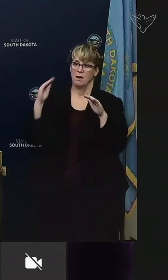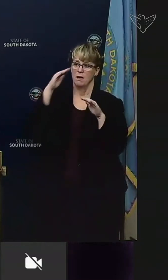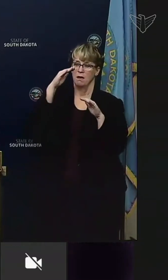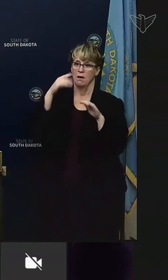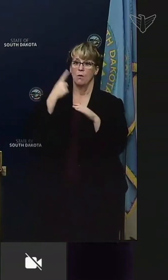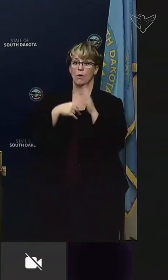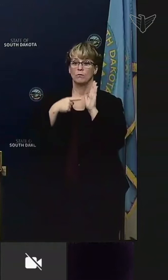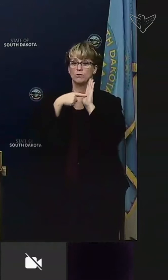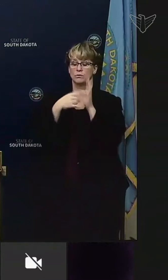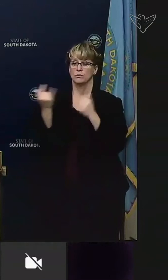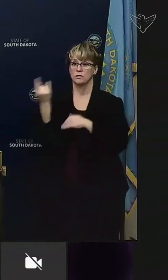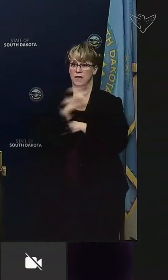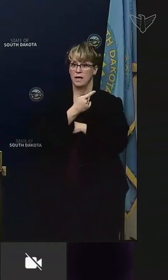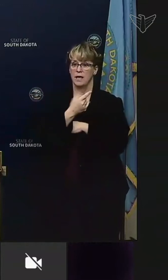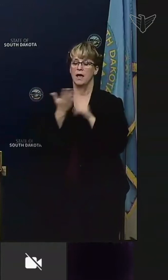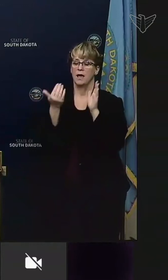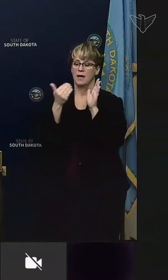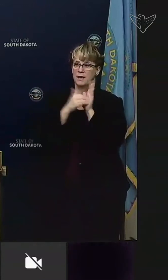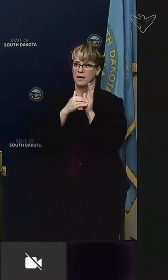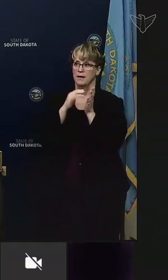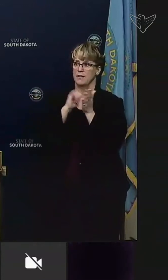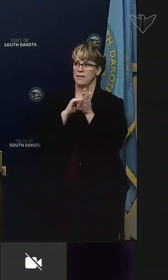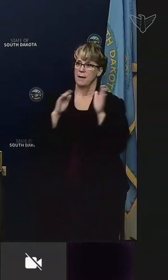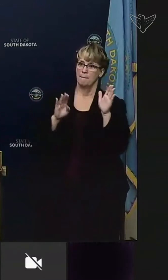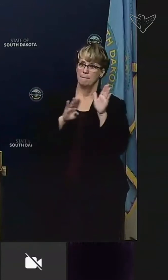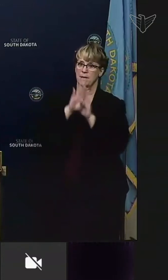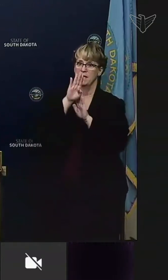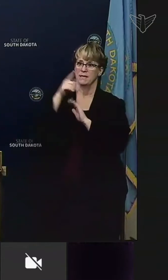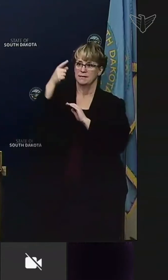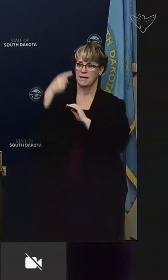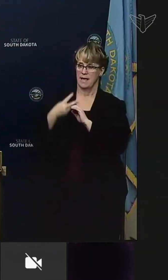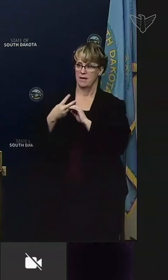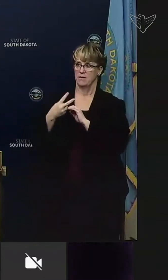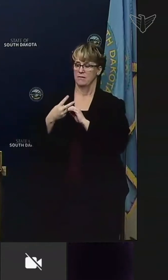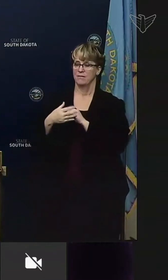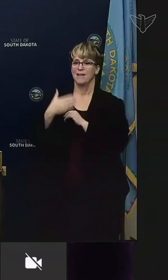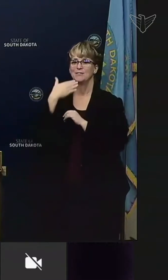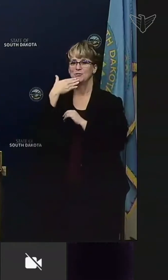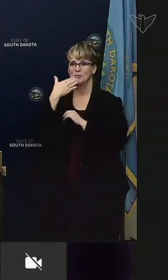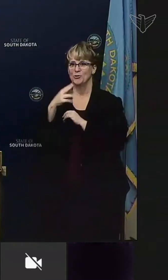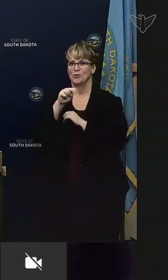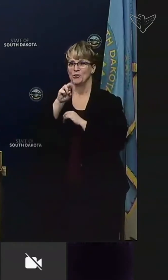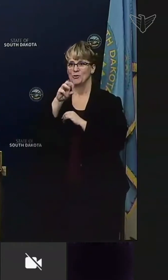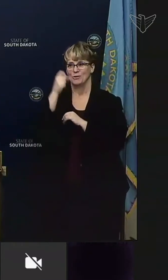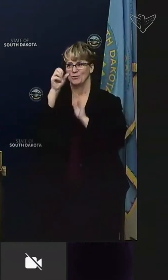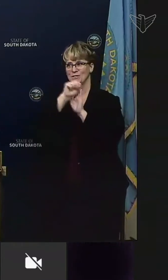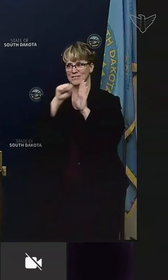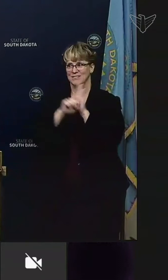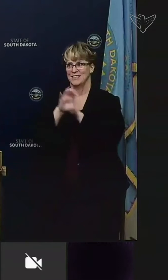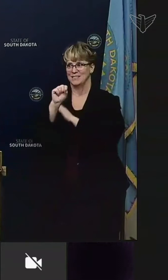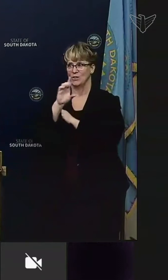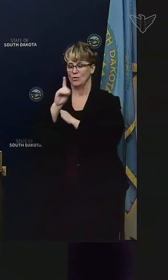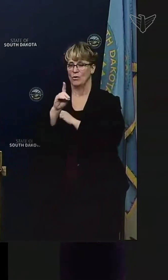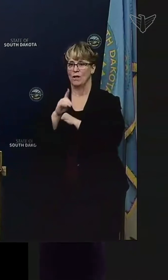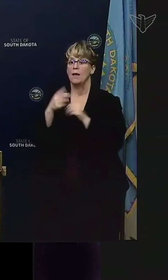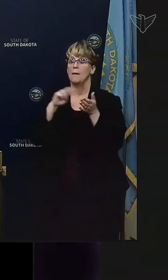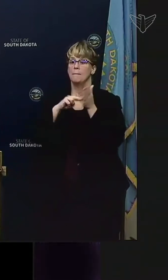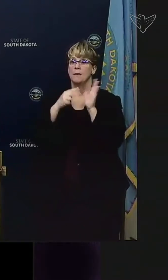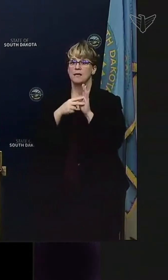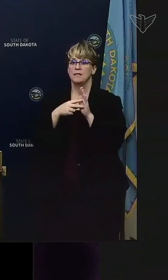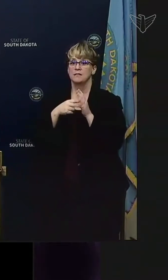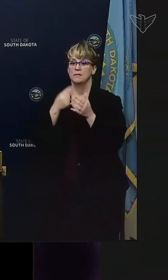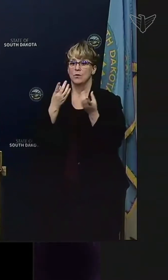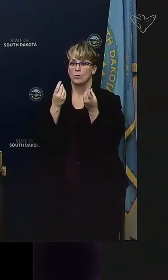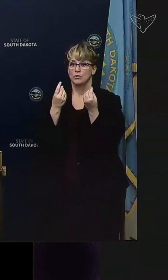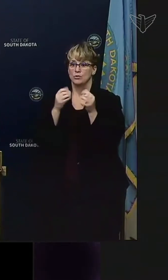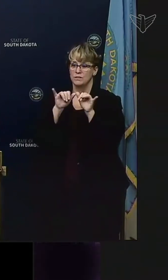you today is we have again cut that peak in half. That is really good news for our state. That means that what you have been doing by